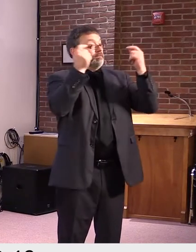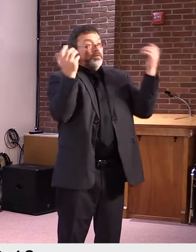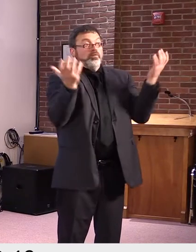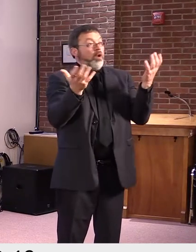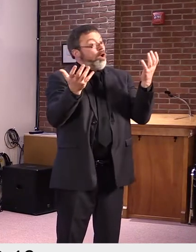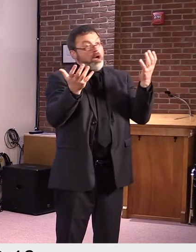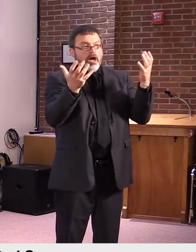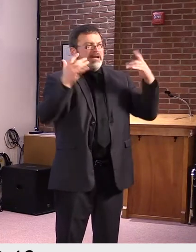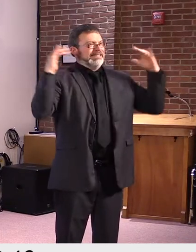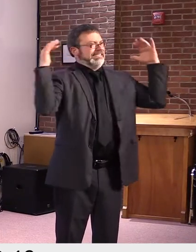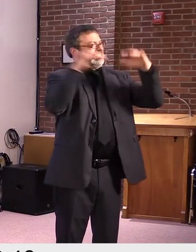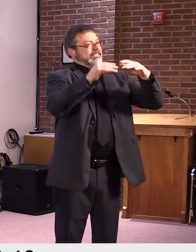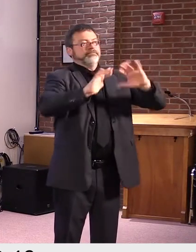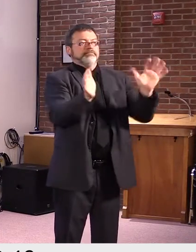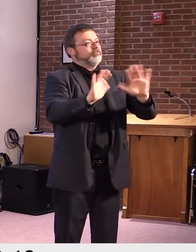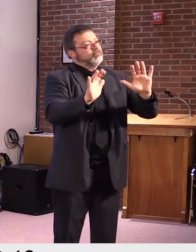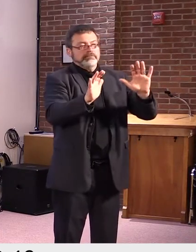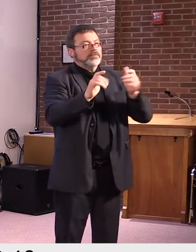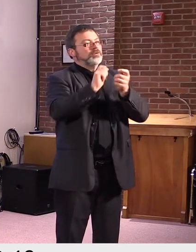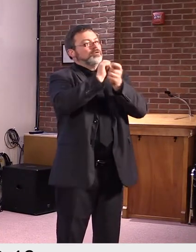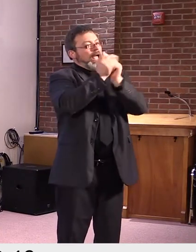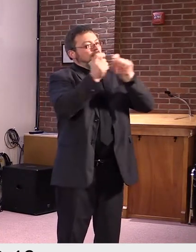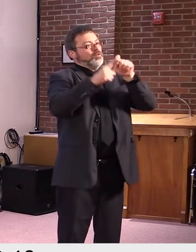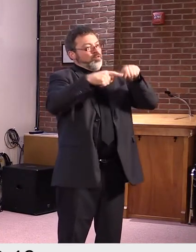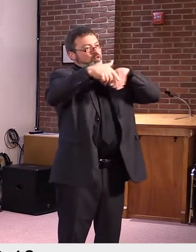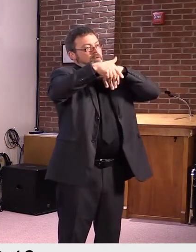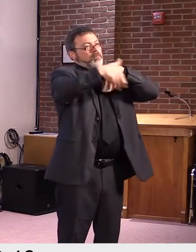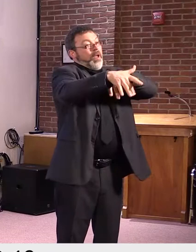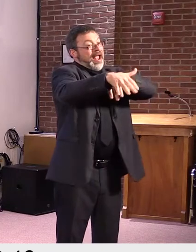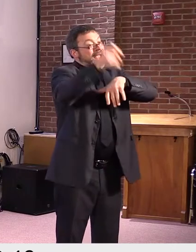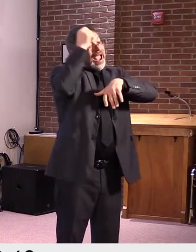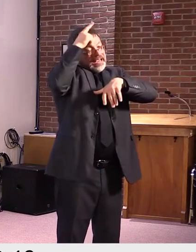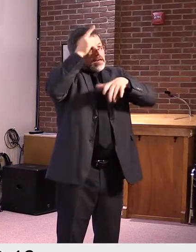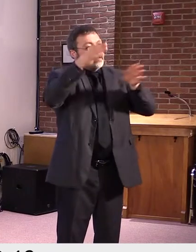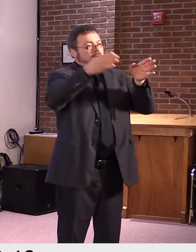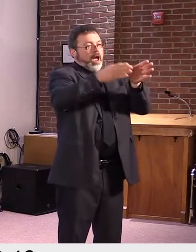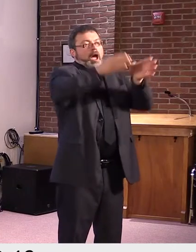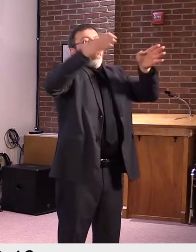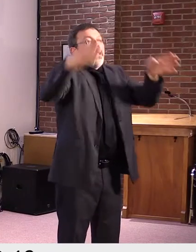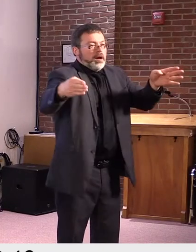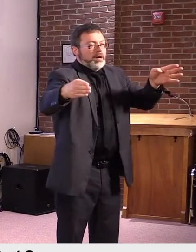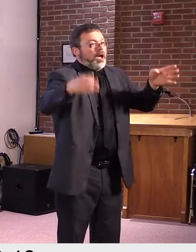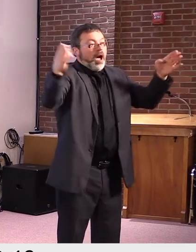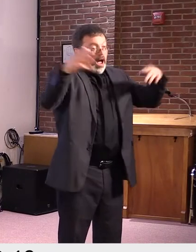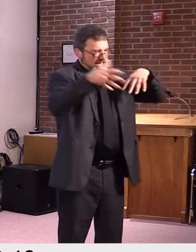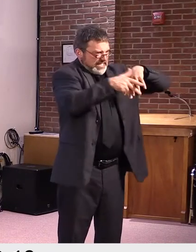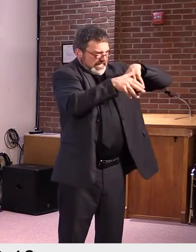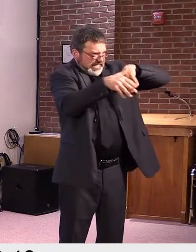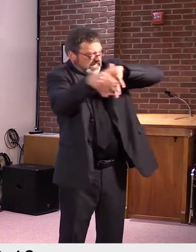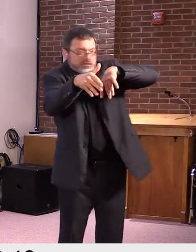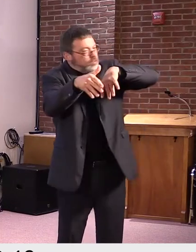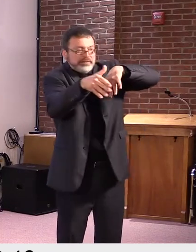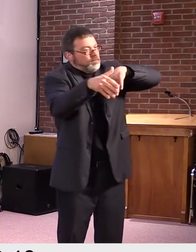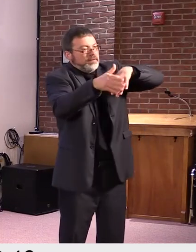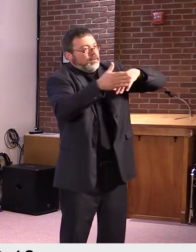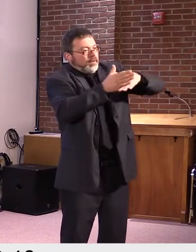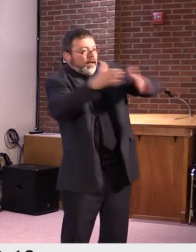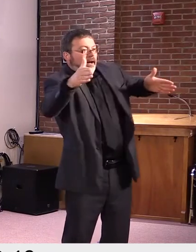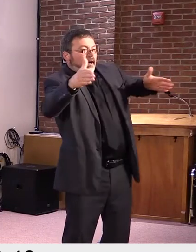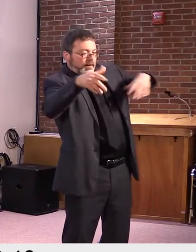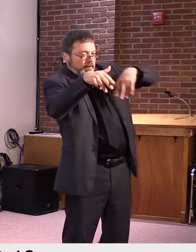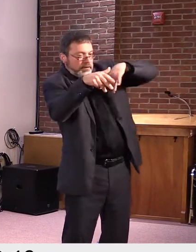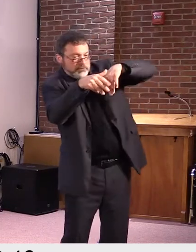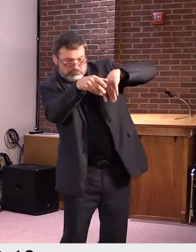cars. On June 26th, the event guidance we announced last Friday will take effect, allowing